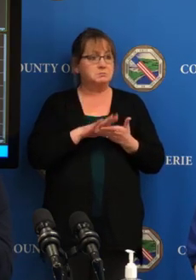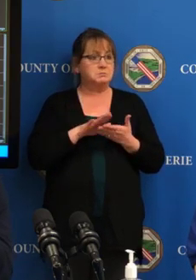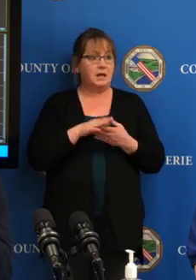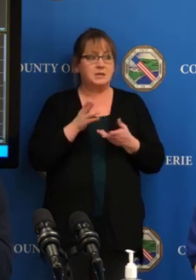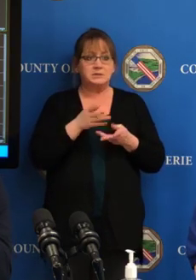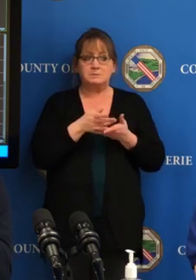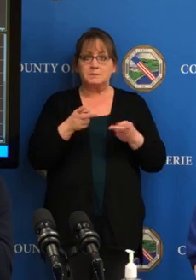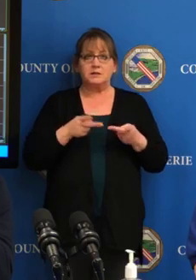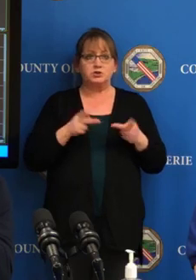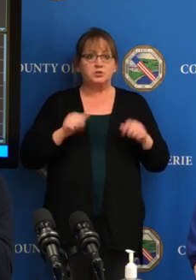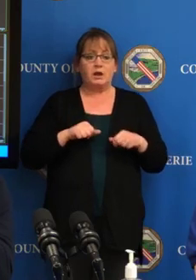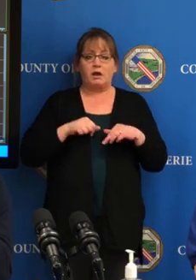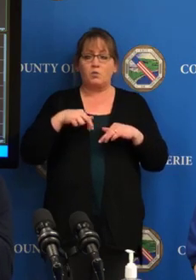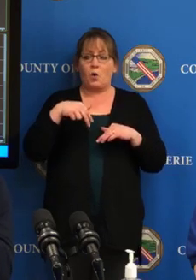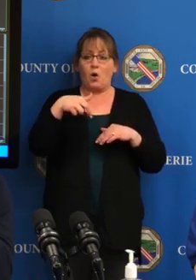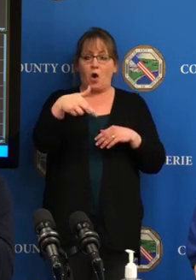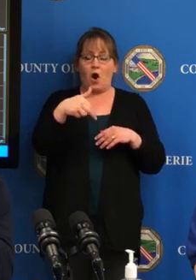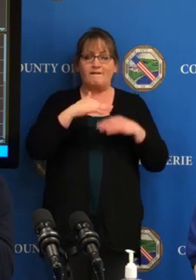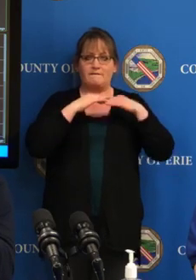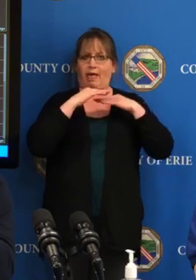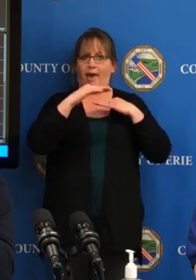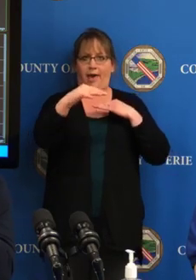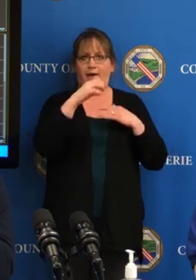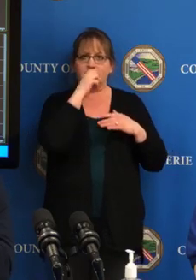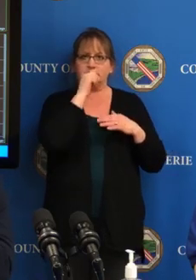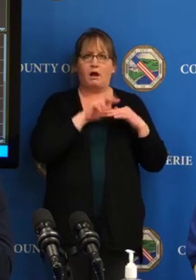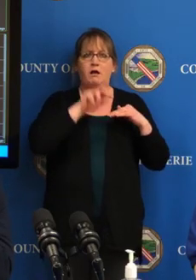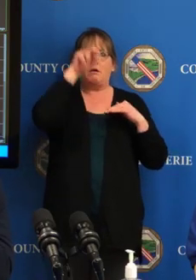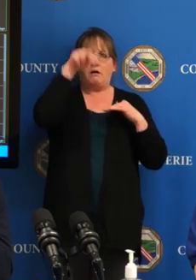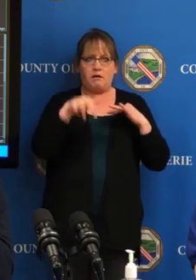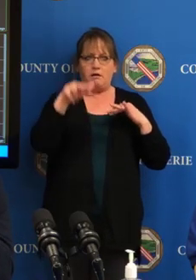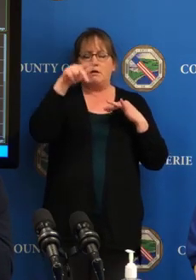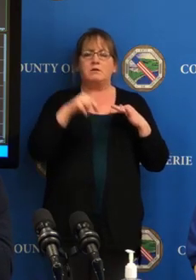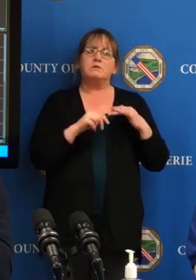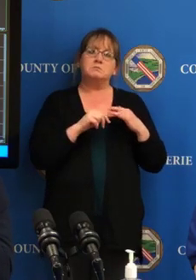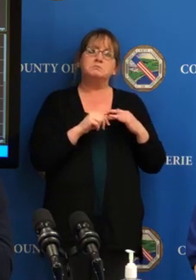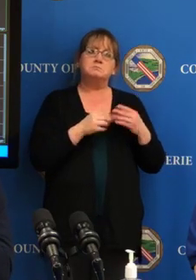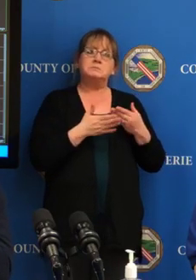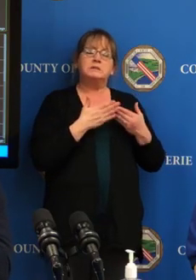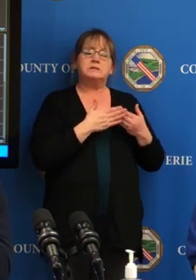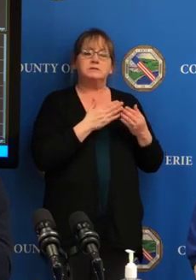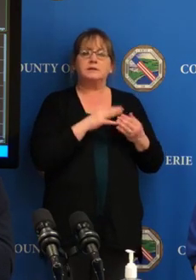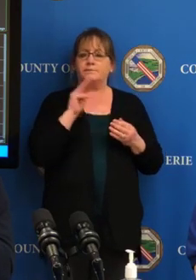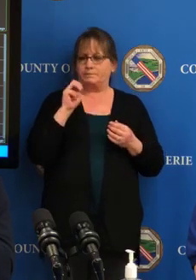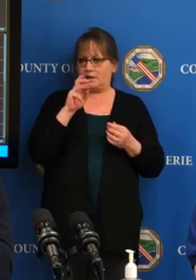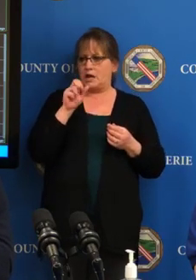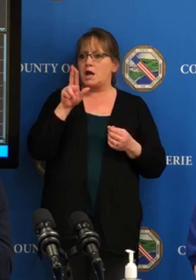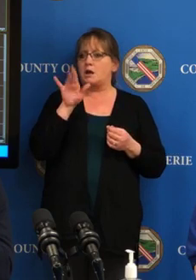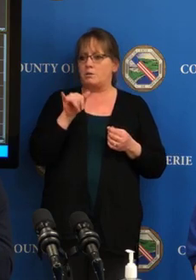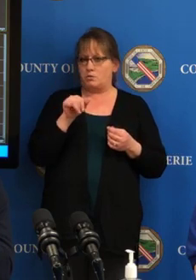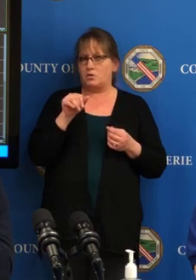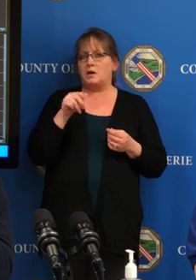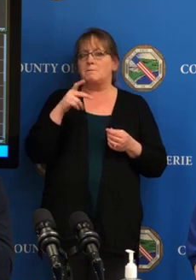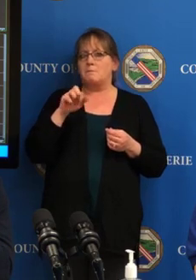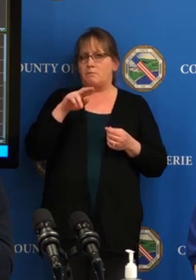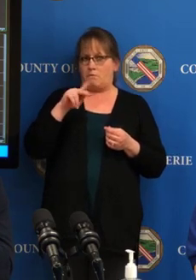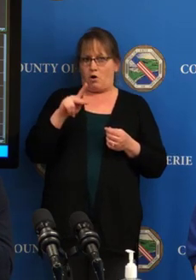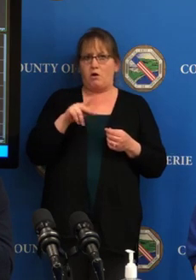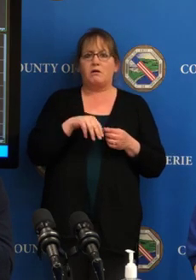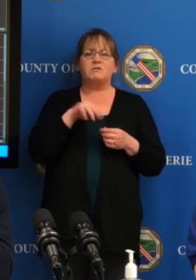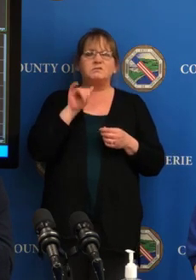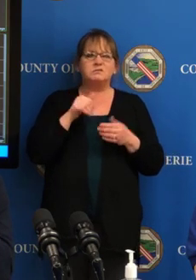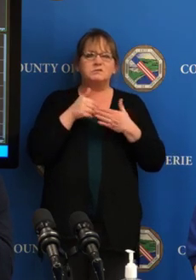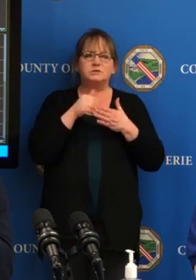It's flat, so it's not that easy, or it's not that difficult to get around. Emery Park out in Wales, Aurora area is a